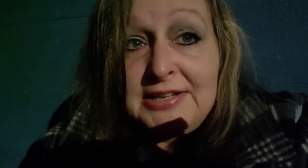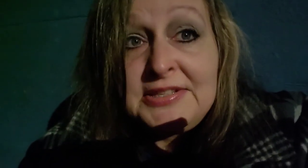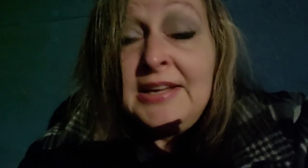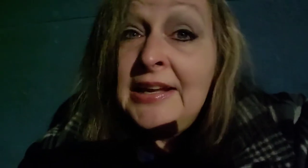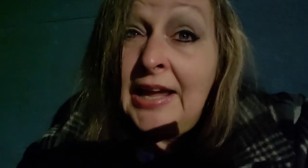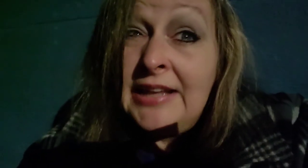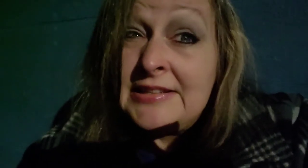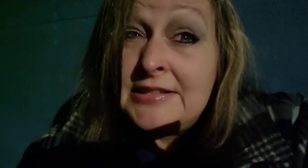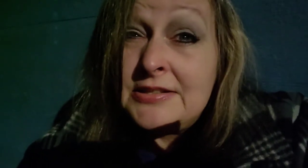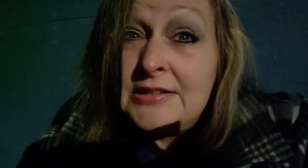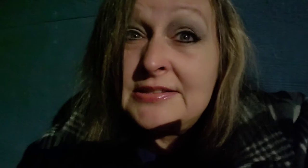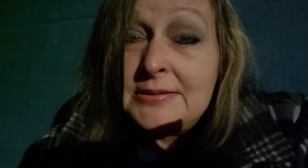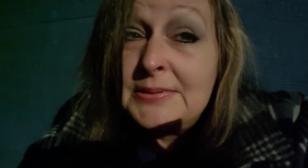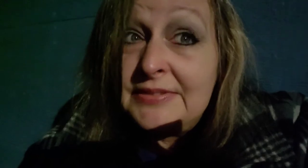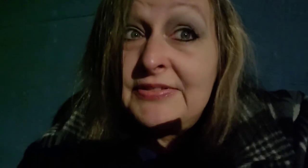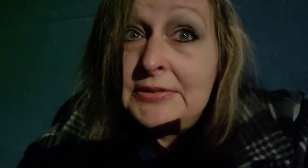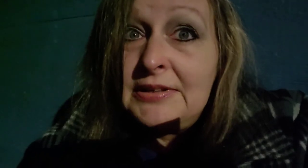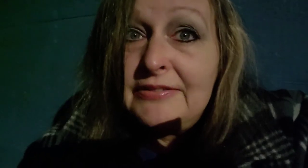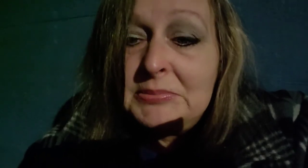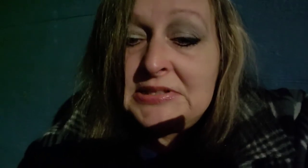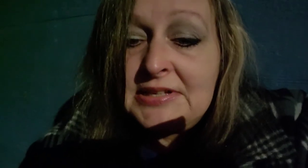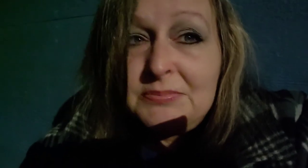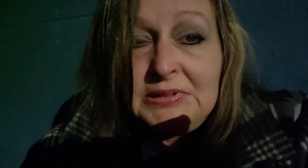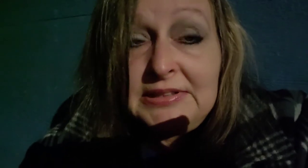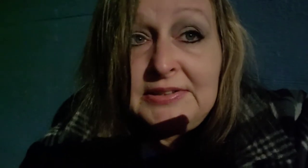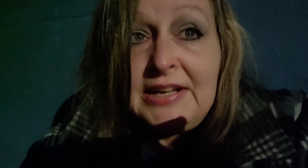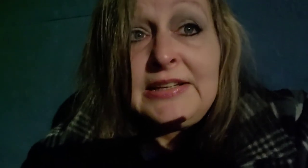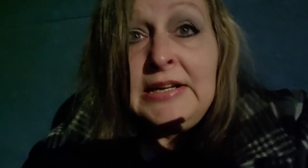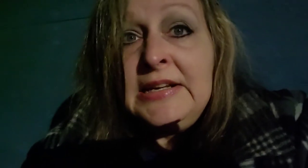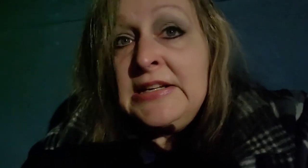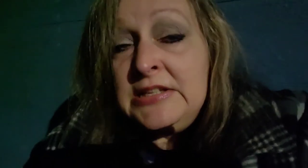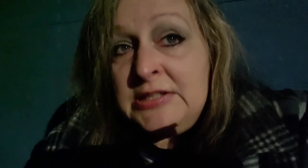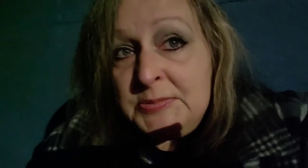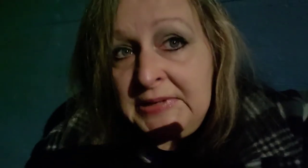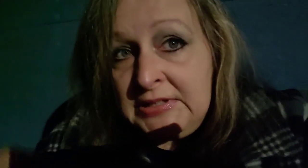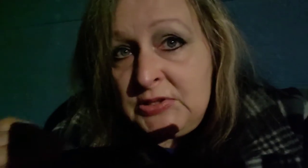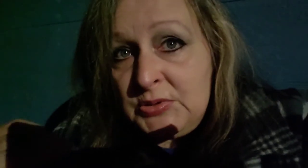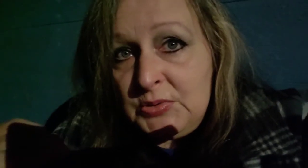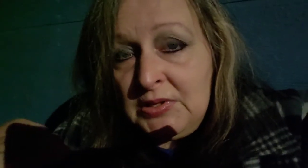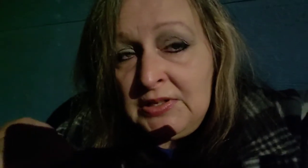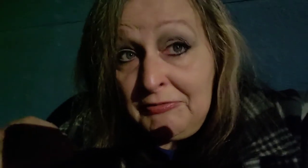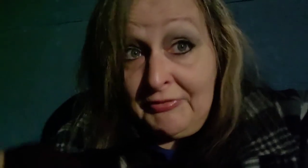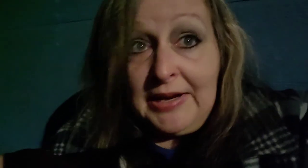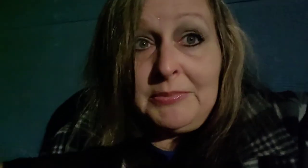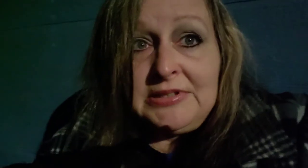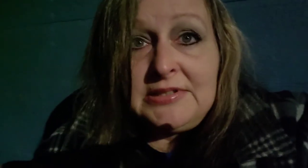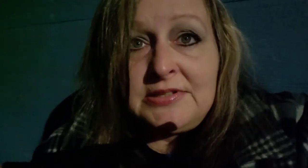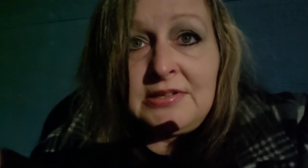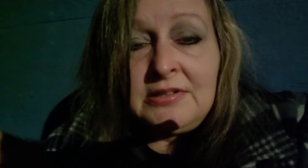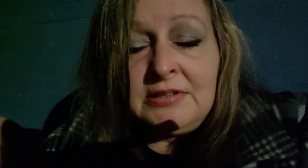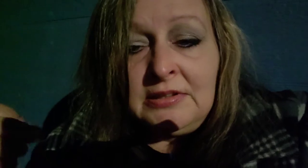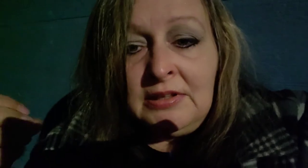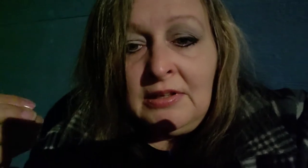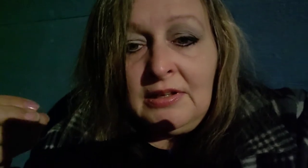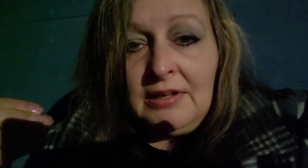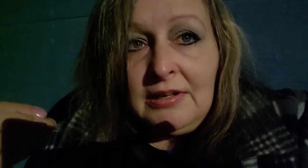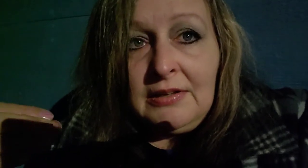market price. And this is also what the federal government said, but they're not speaking to families,